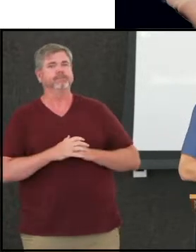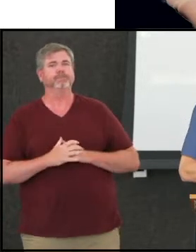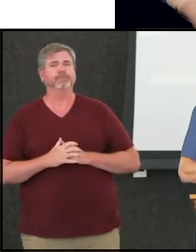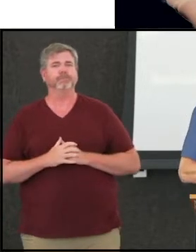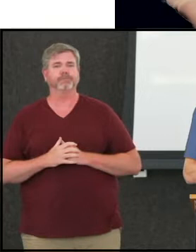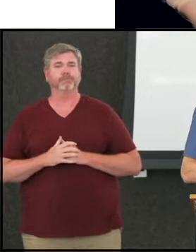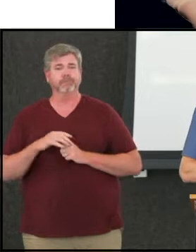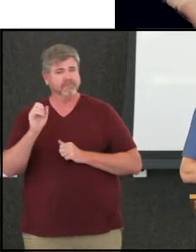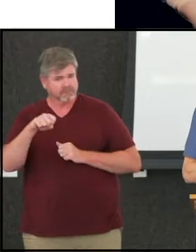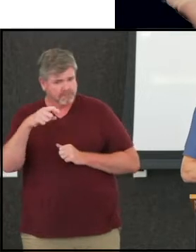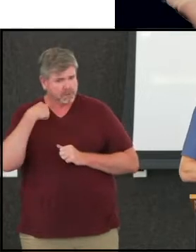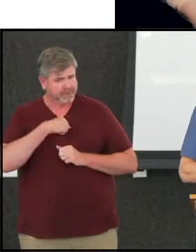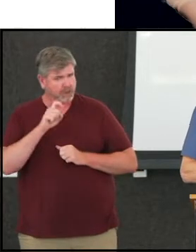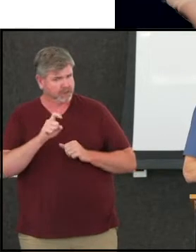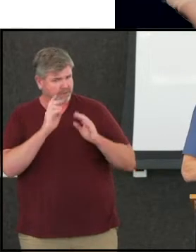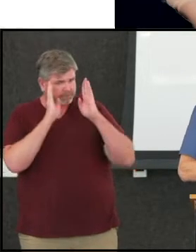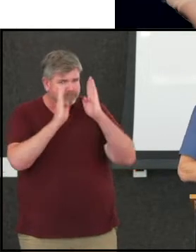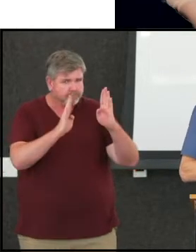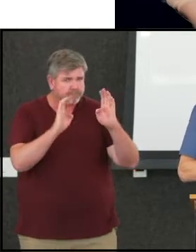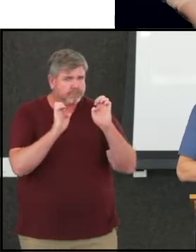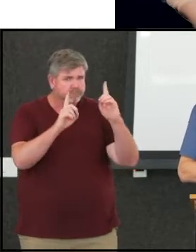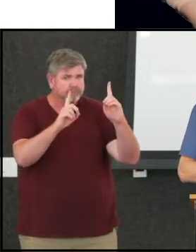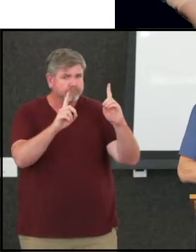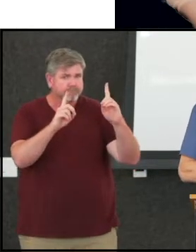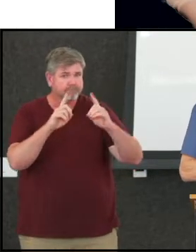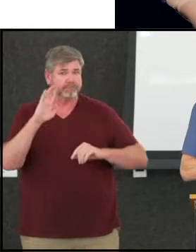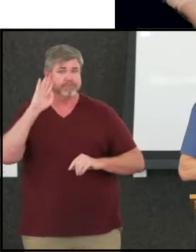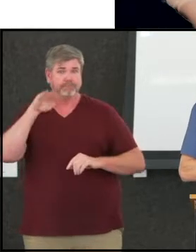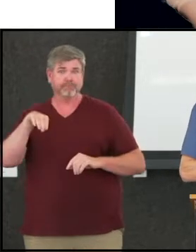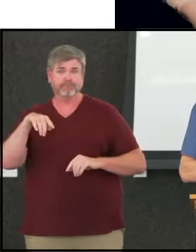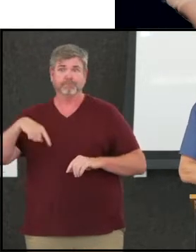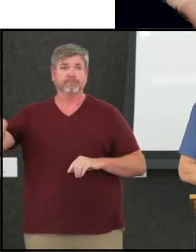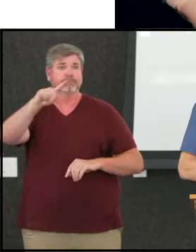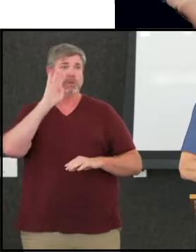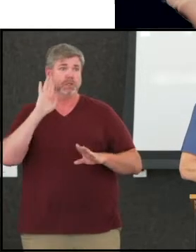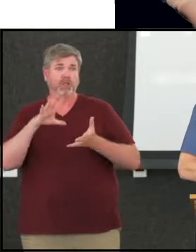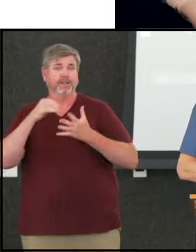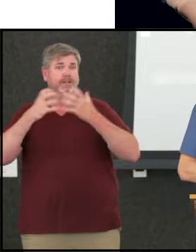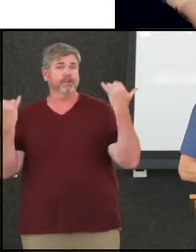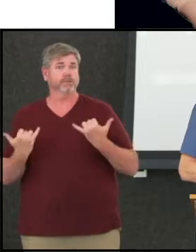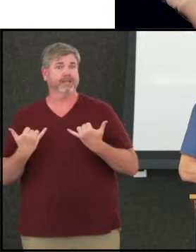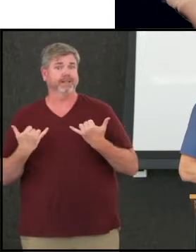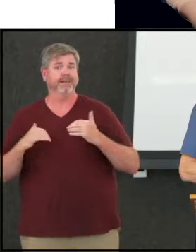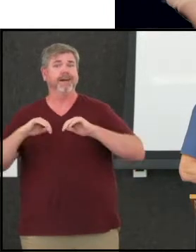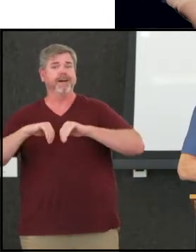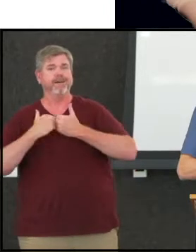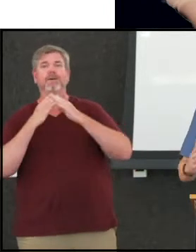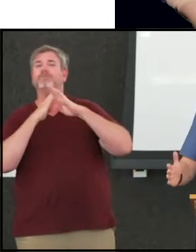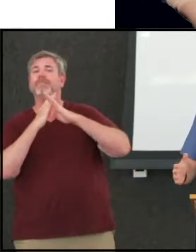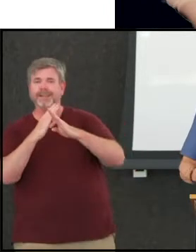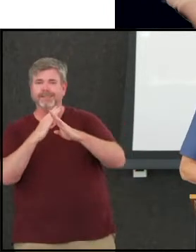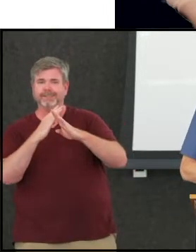lot today, you'll learn a lot today, I hope, both on the prevention on the supply side and then